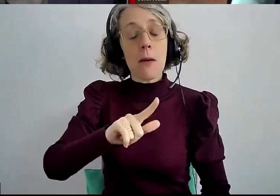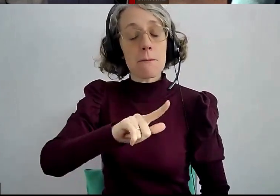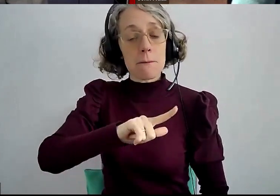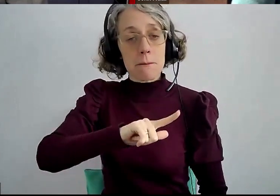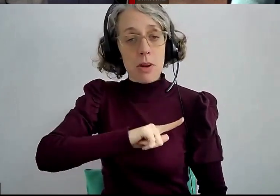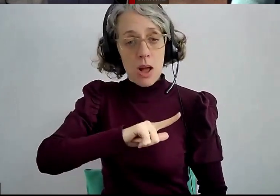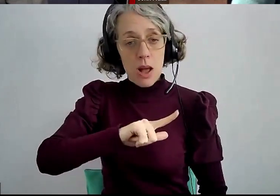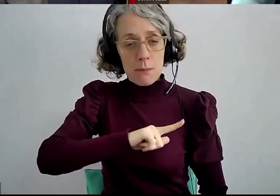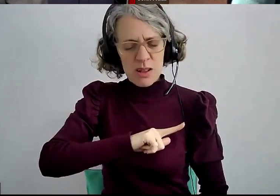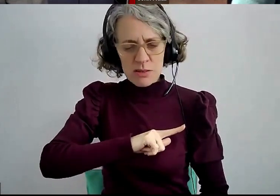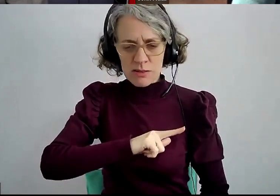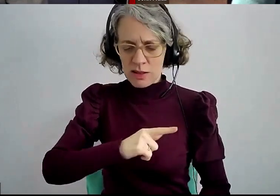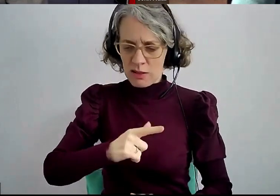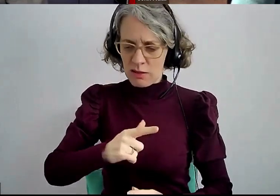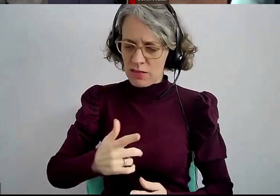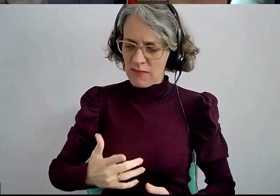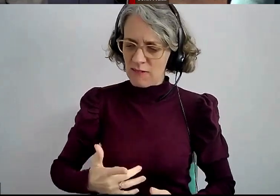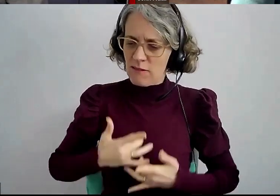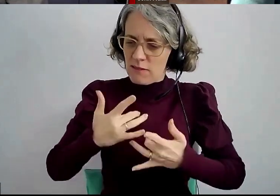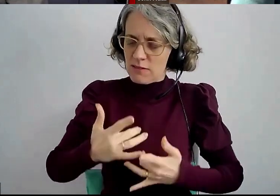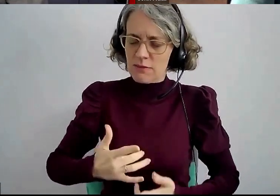a sense of purpose,